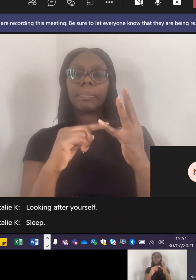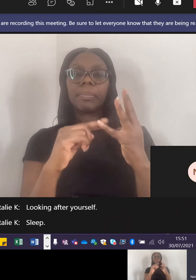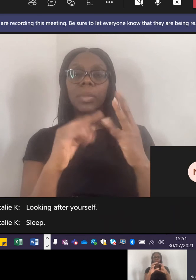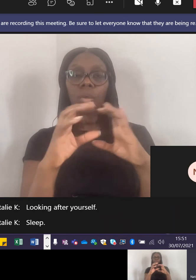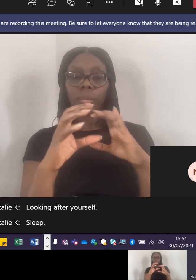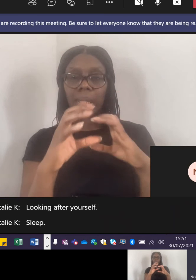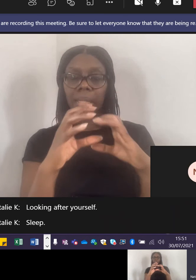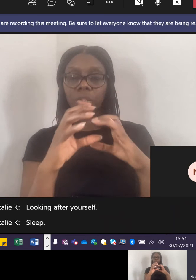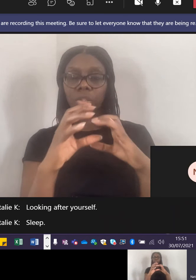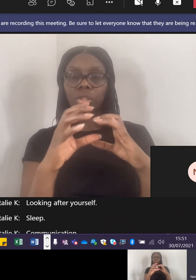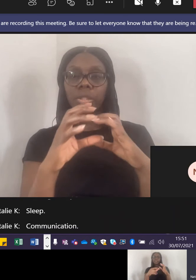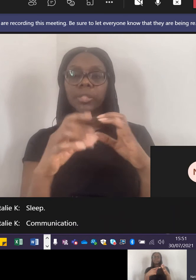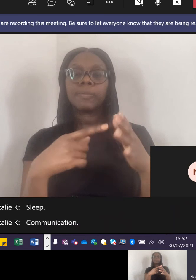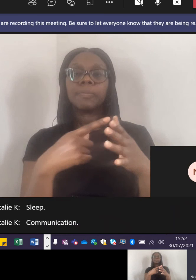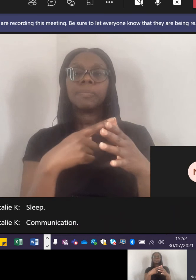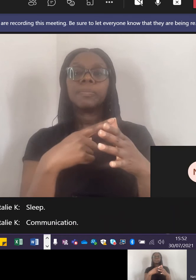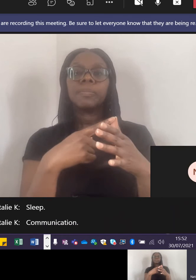communication,